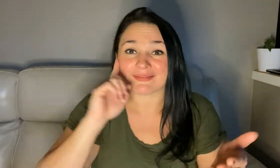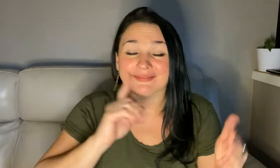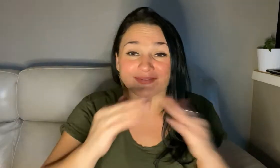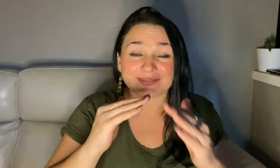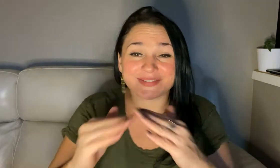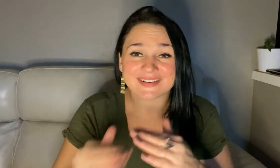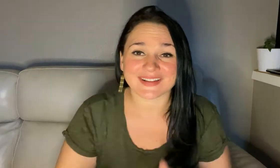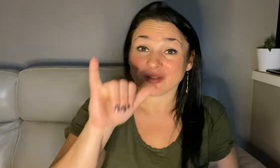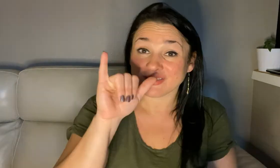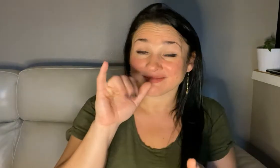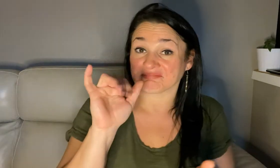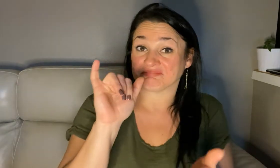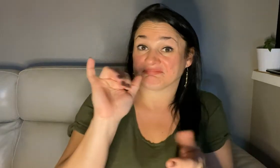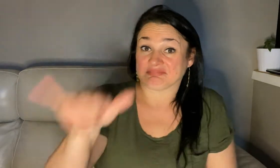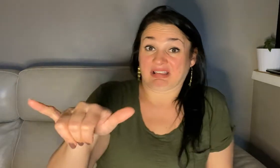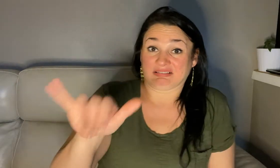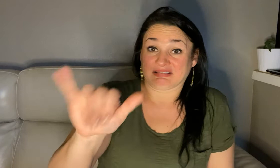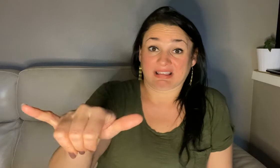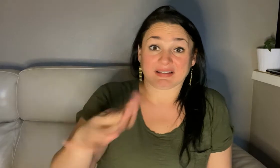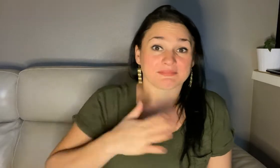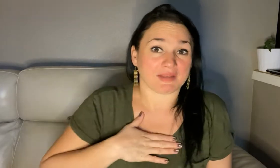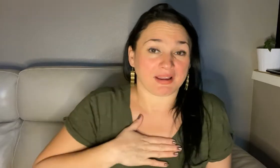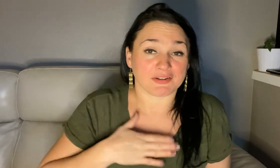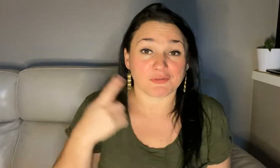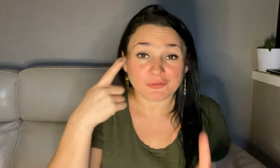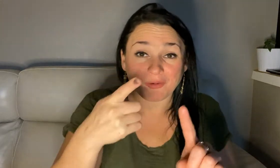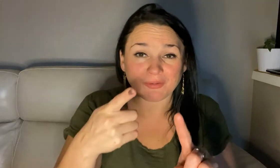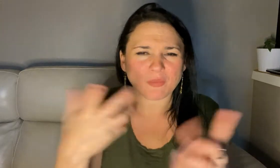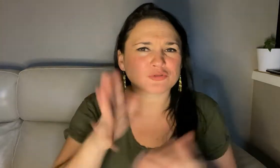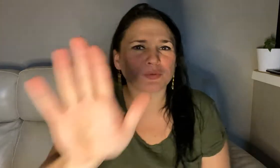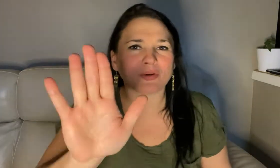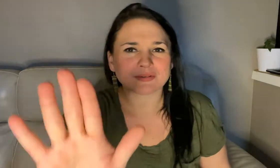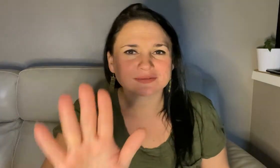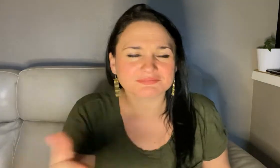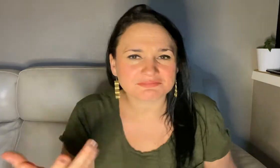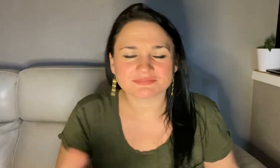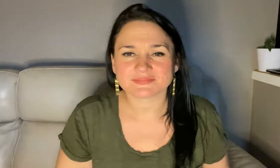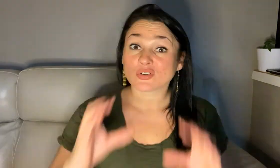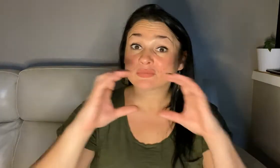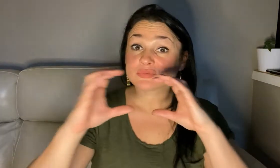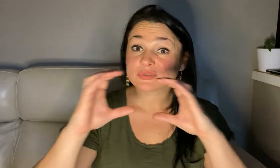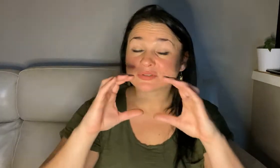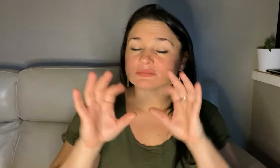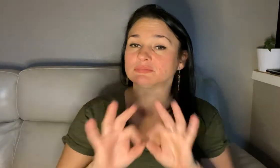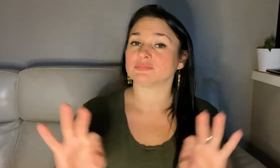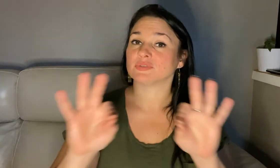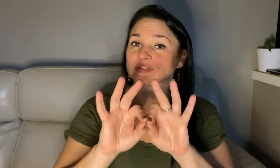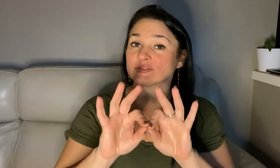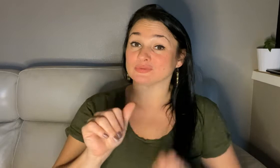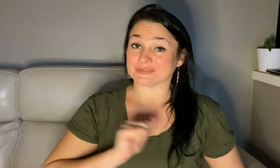all this deaf community. And so that's my goal. What's yours? Now, communication is